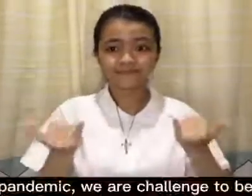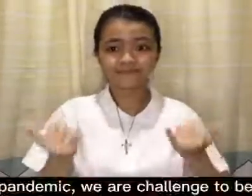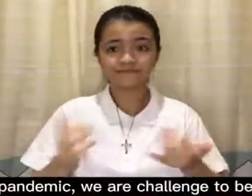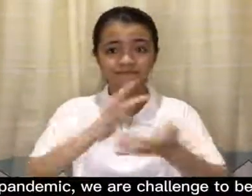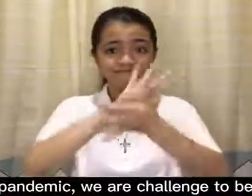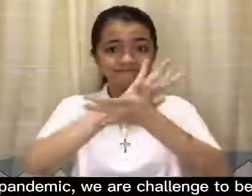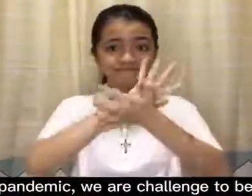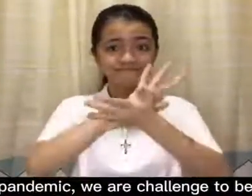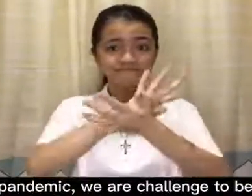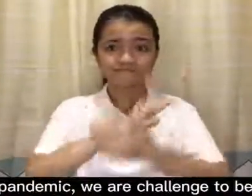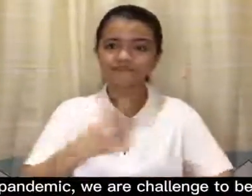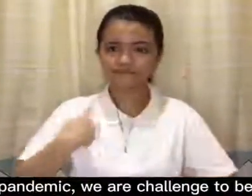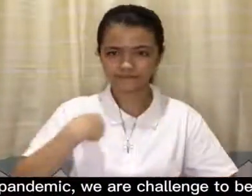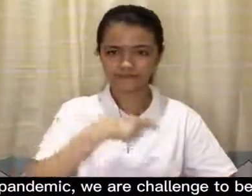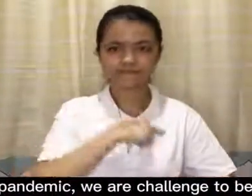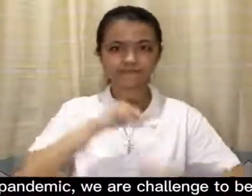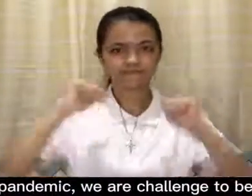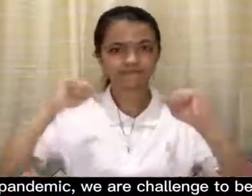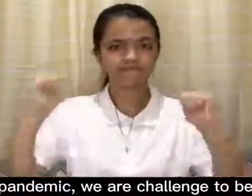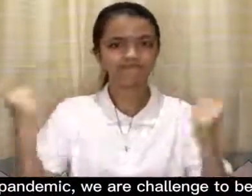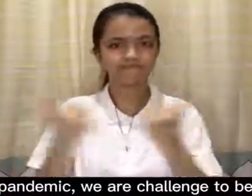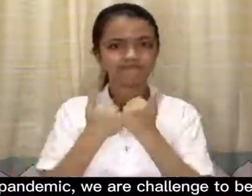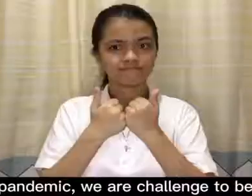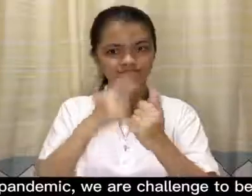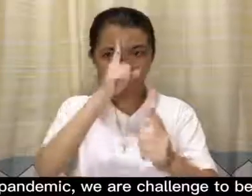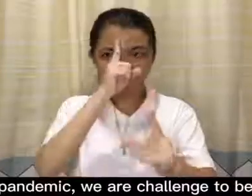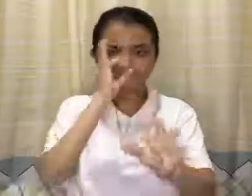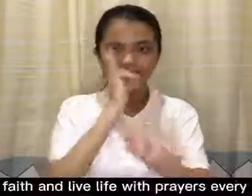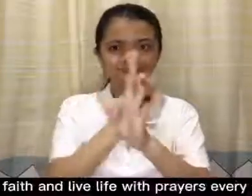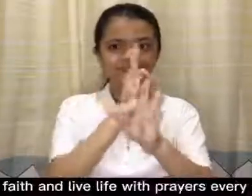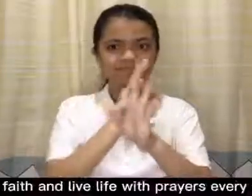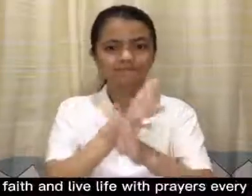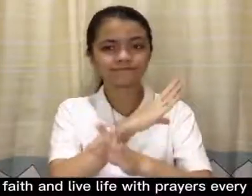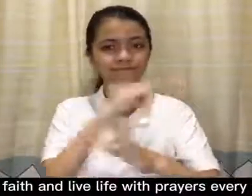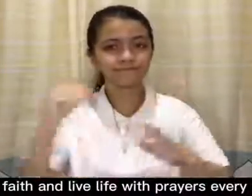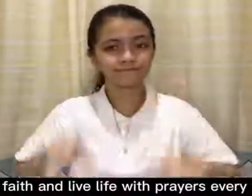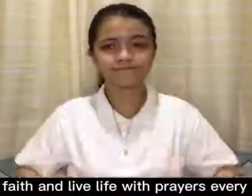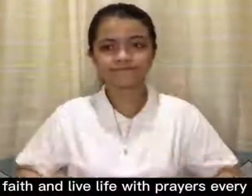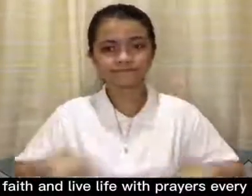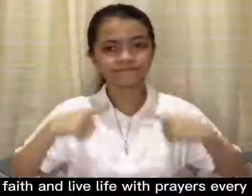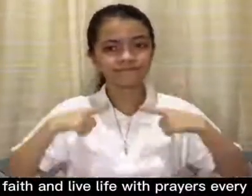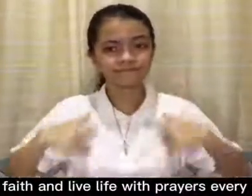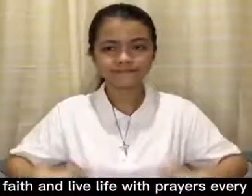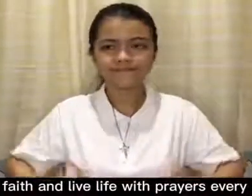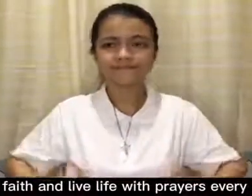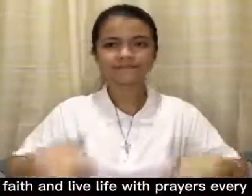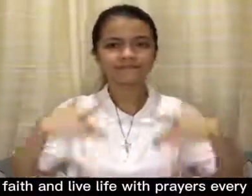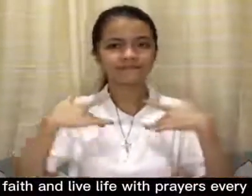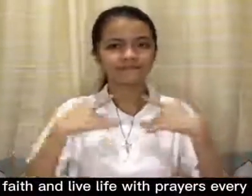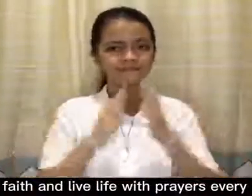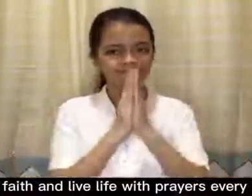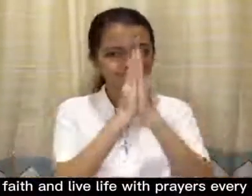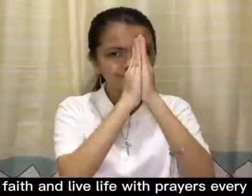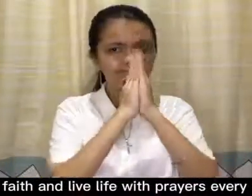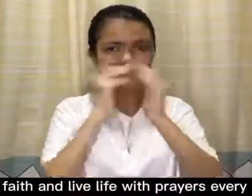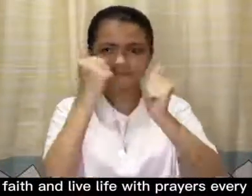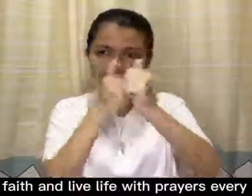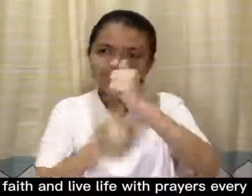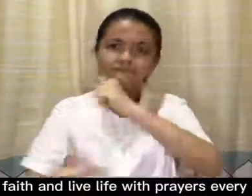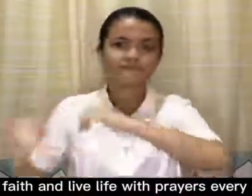near